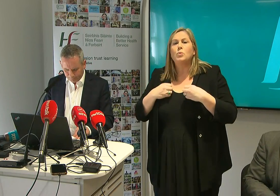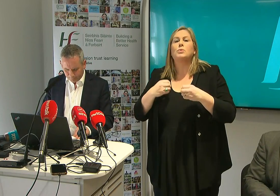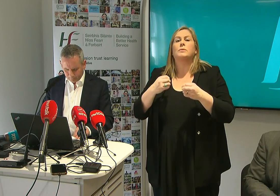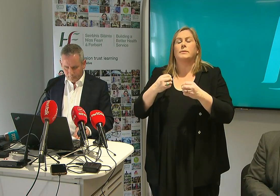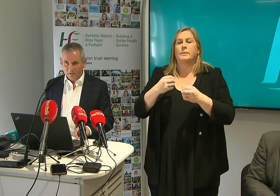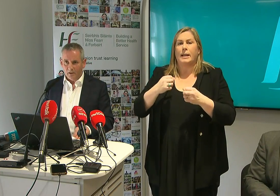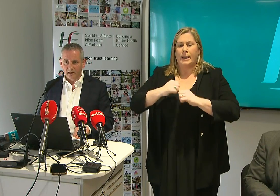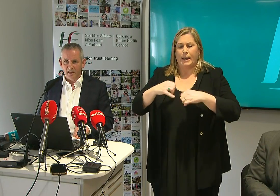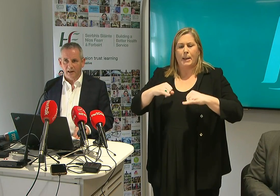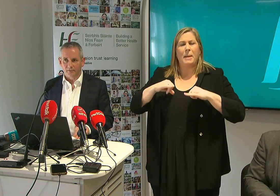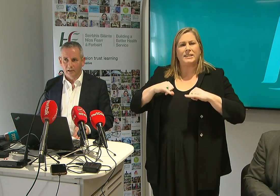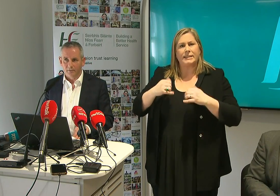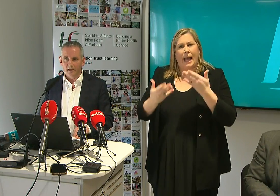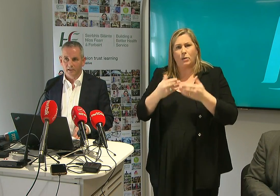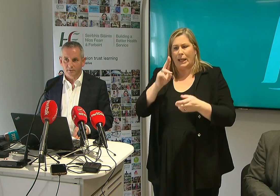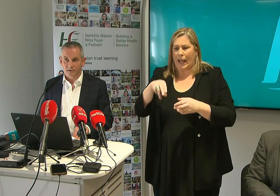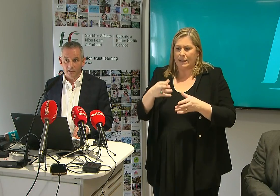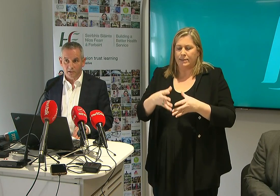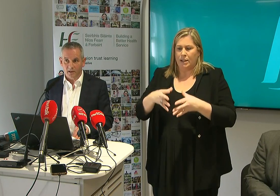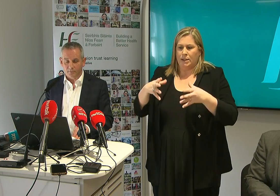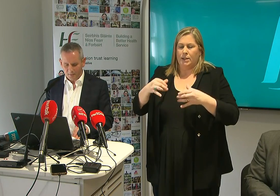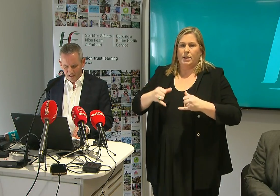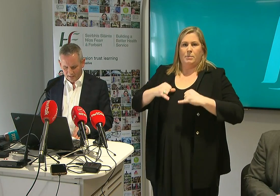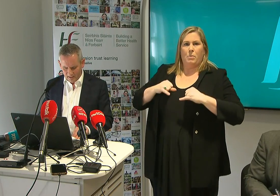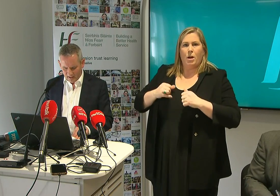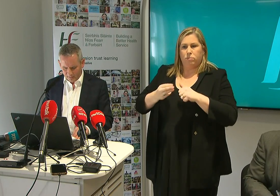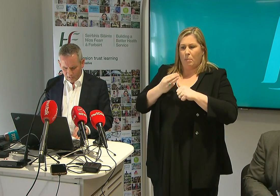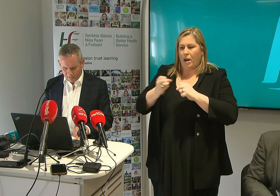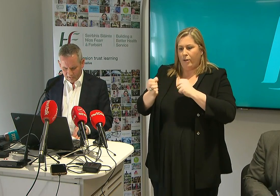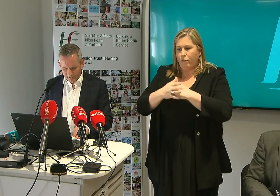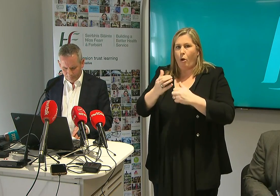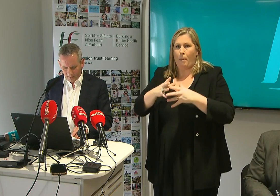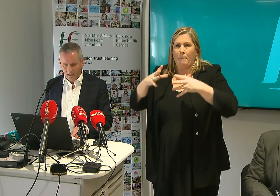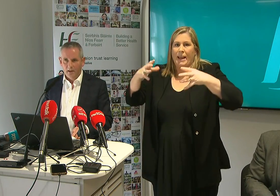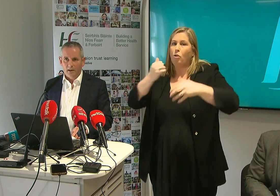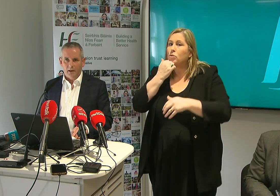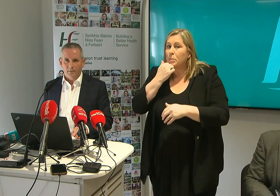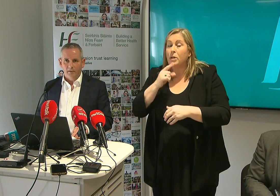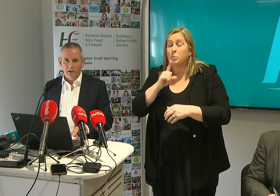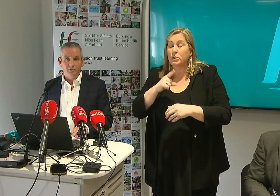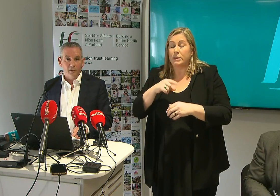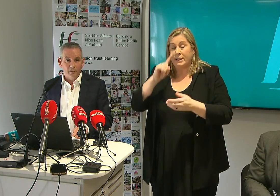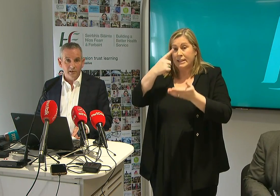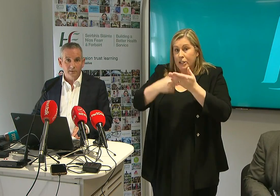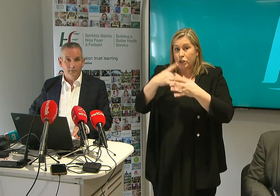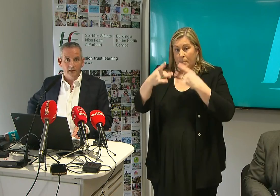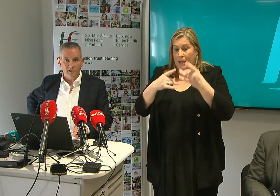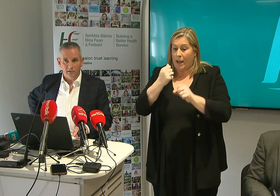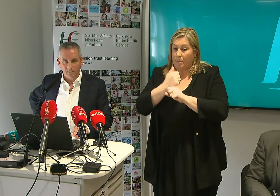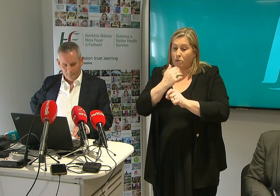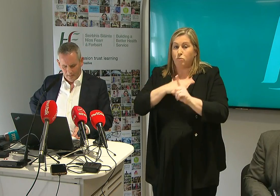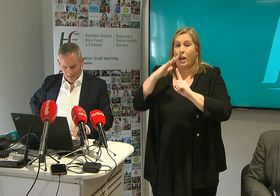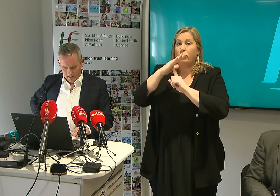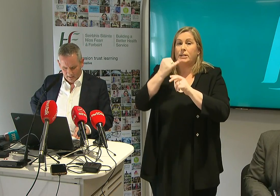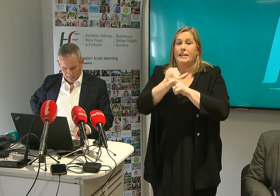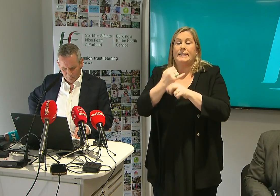up. Obviously that can involve various different decisions that have to be made at the appropriate time around priorities in each